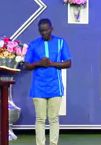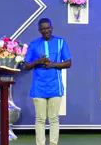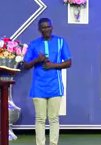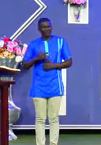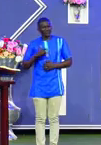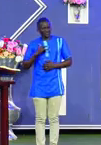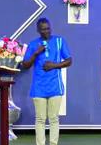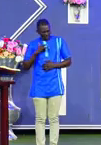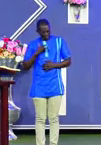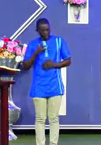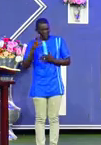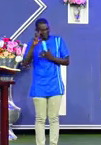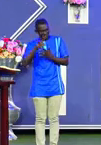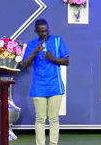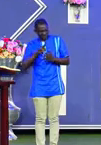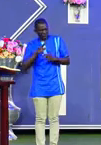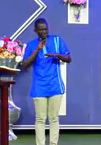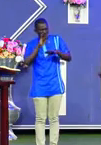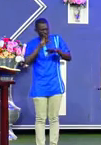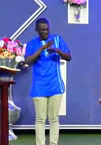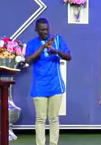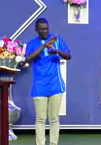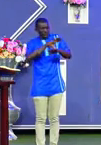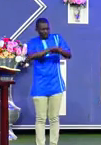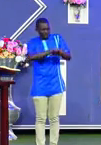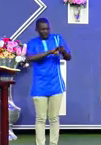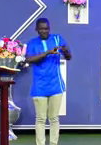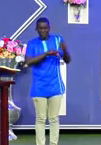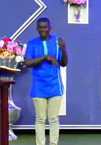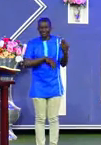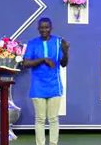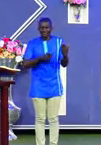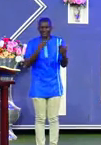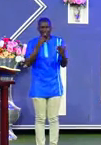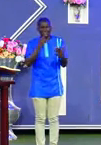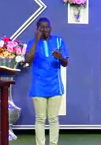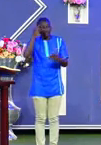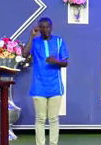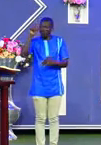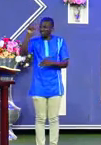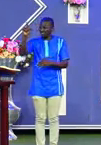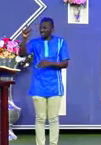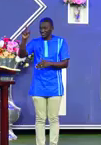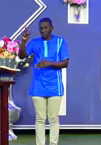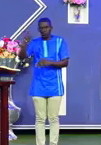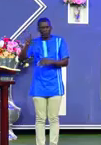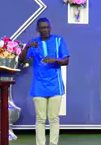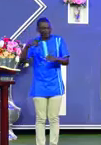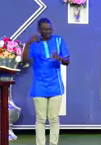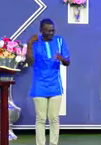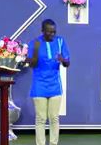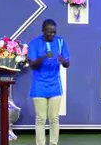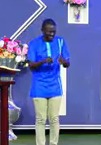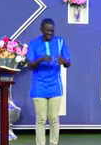you came through me as I was holding her hand. For he was wounded for our